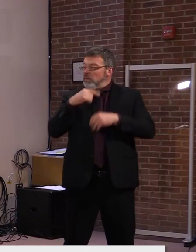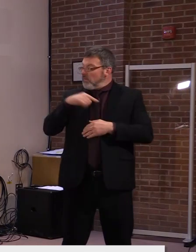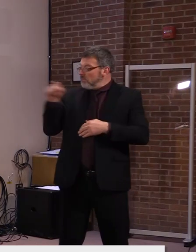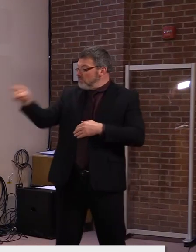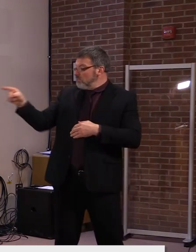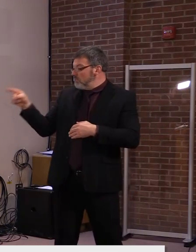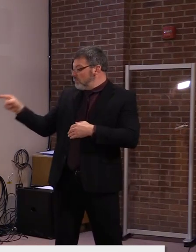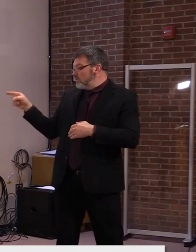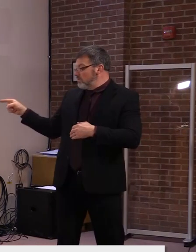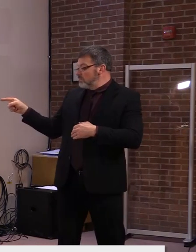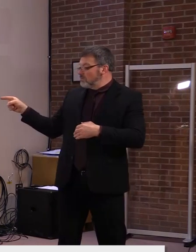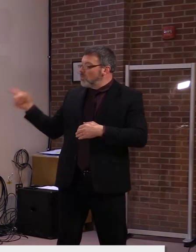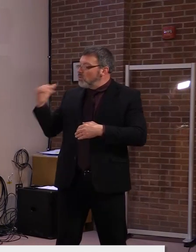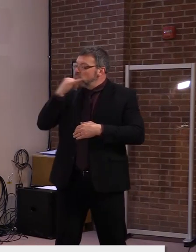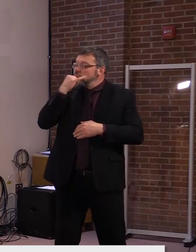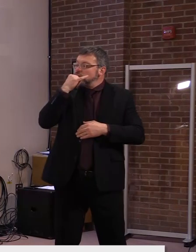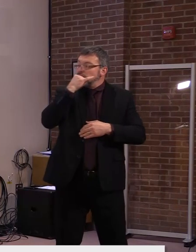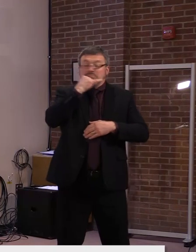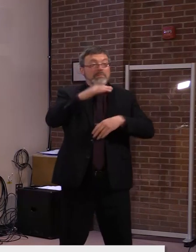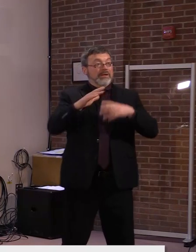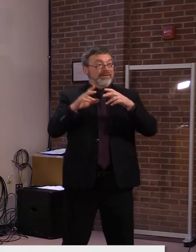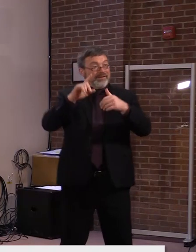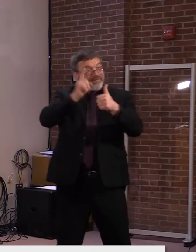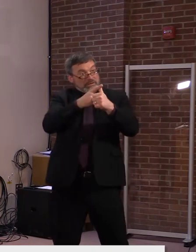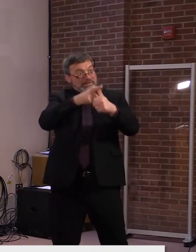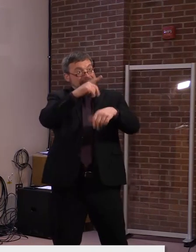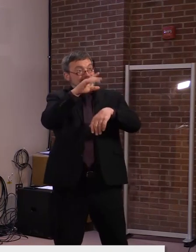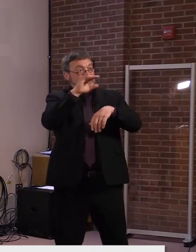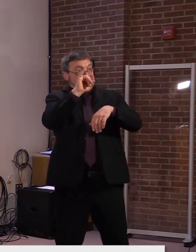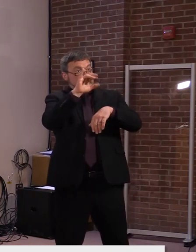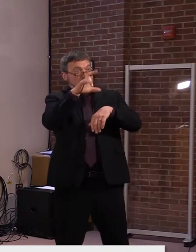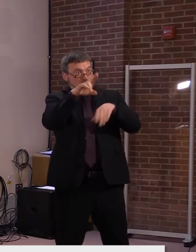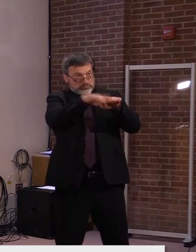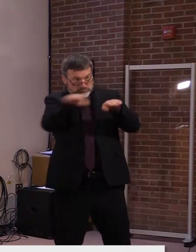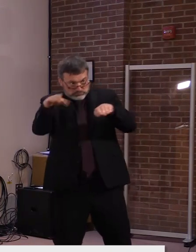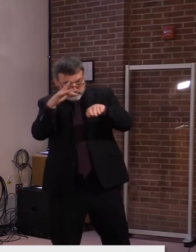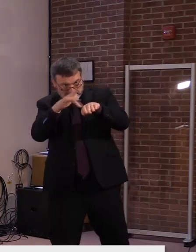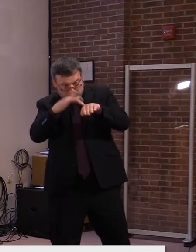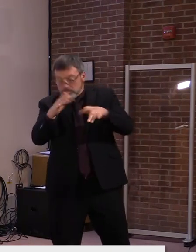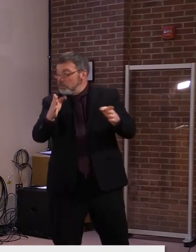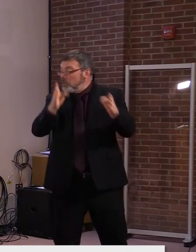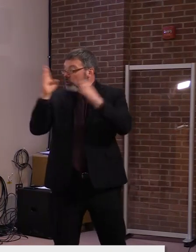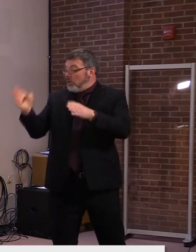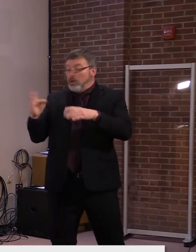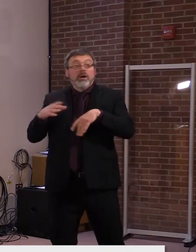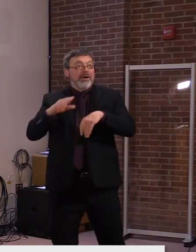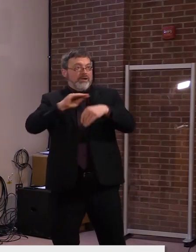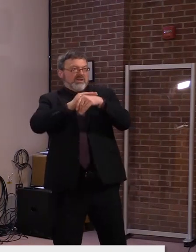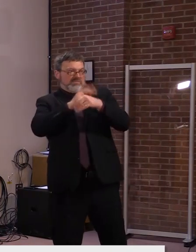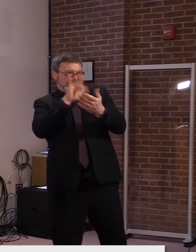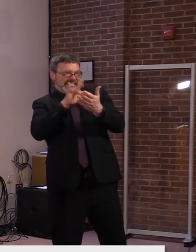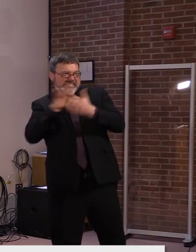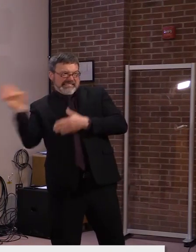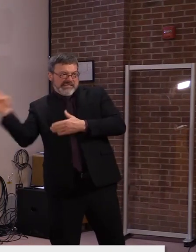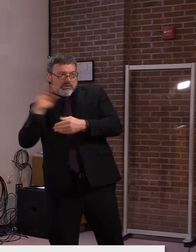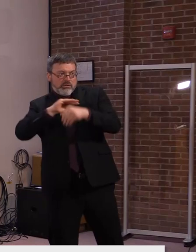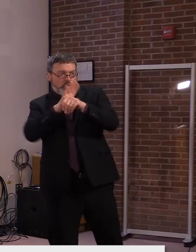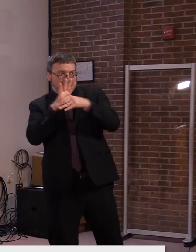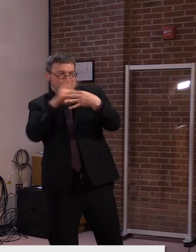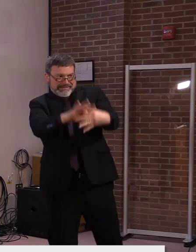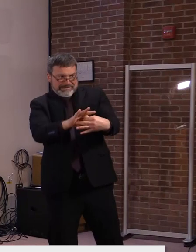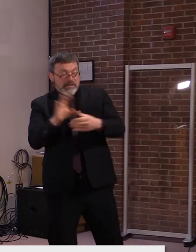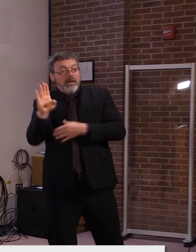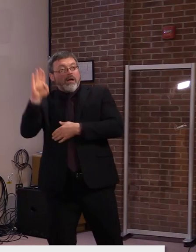news. You can see the COVID numbers have remained pretty steady. And then you'll see that the vast majority of people in the ICU are being treated for